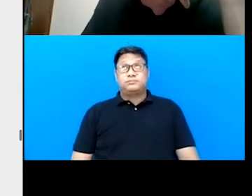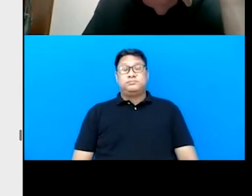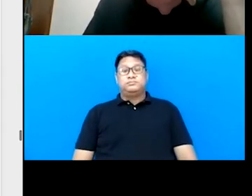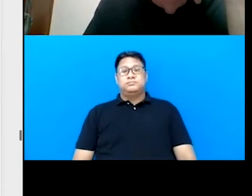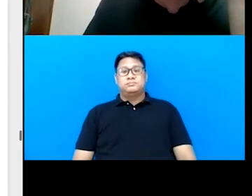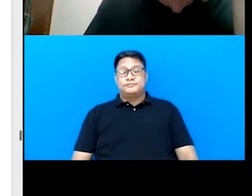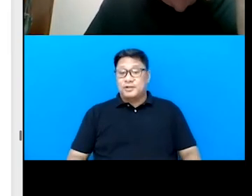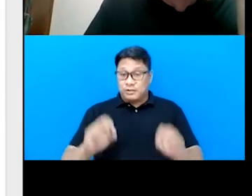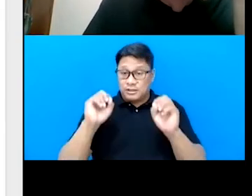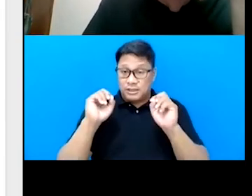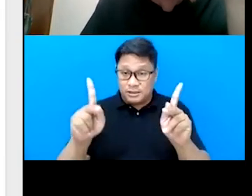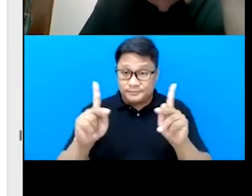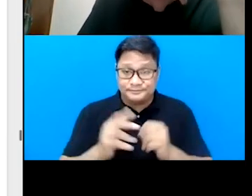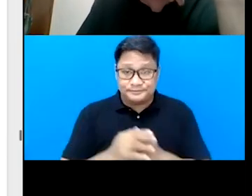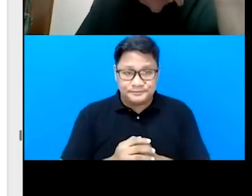Okay, and then